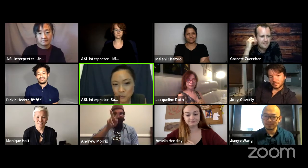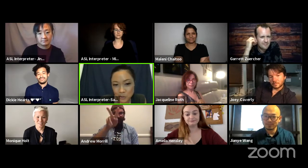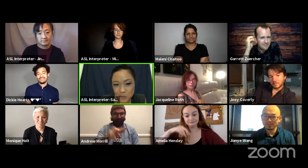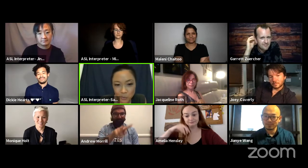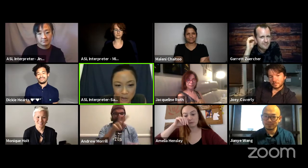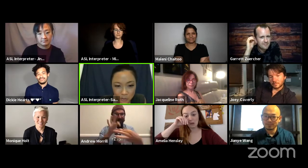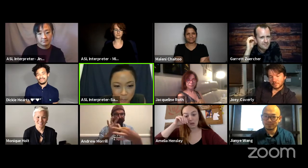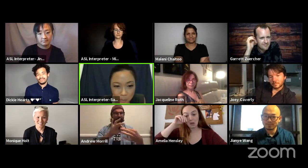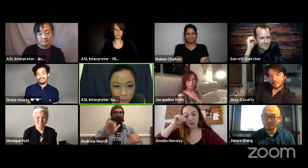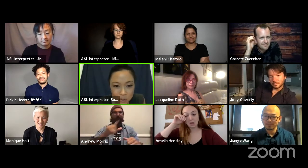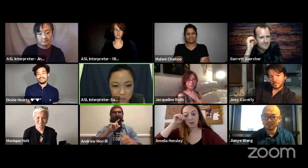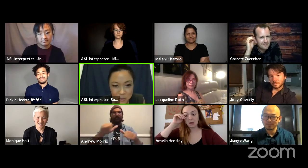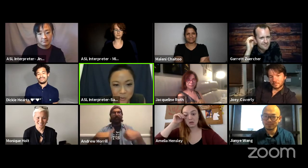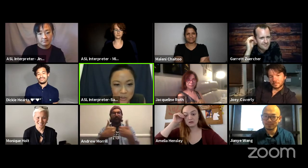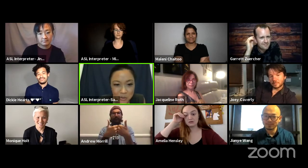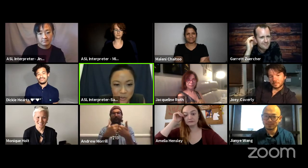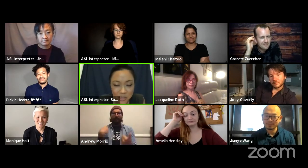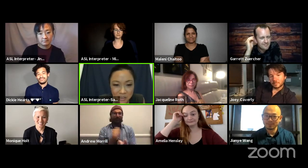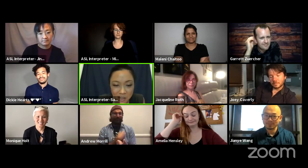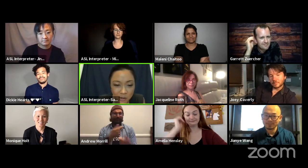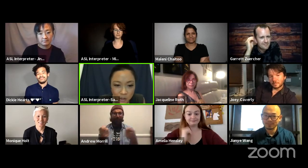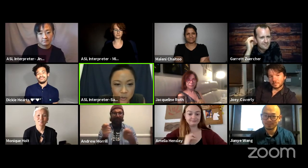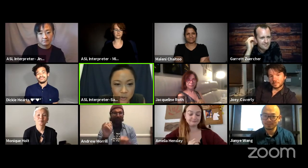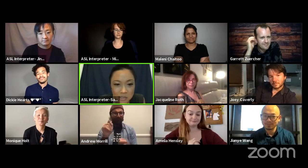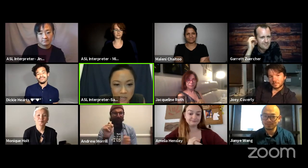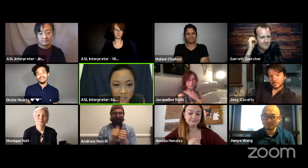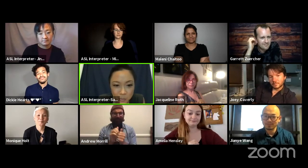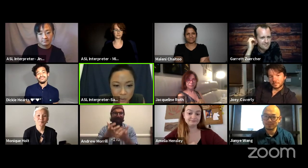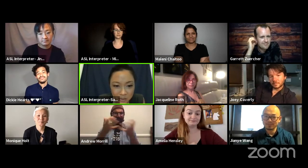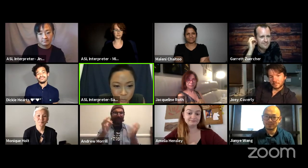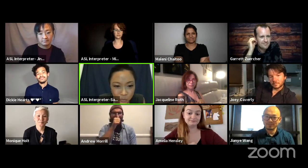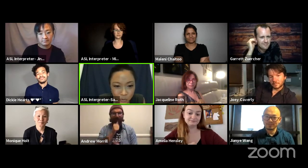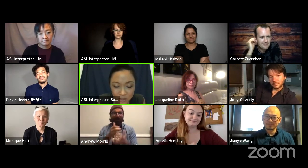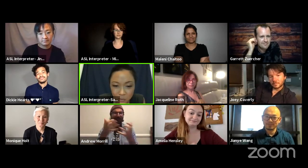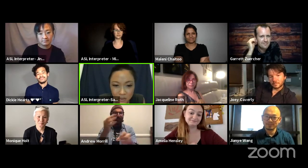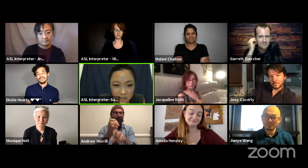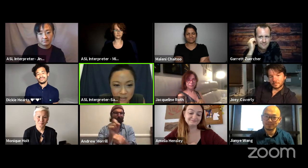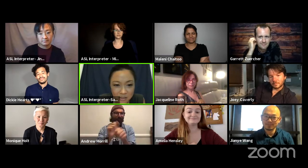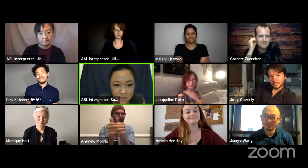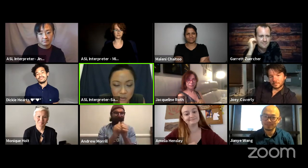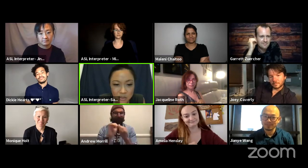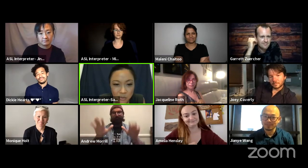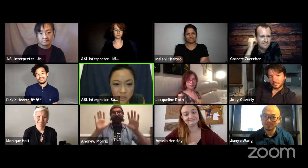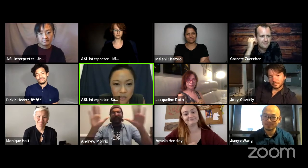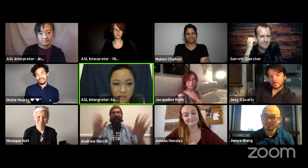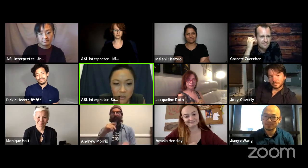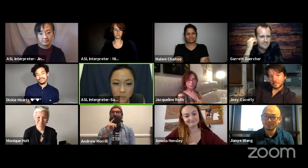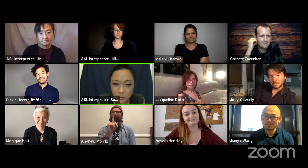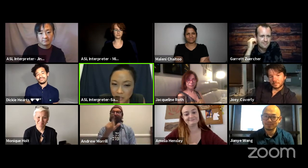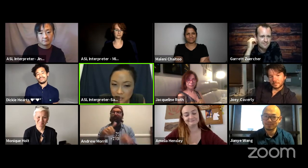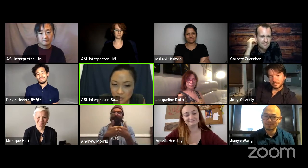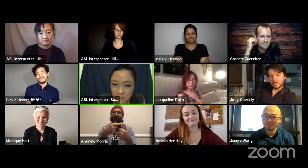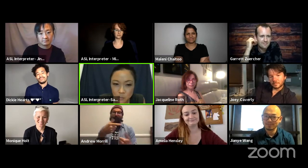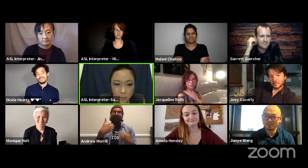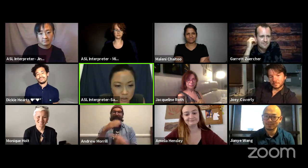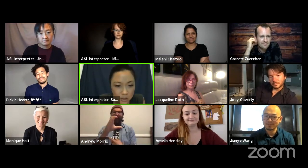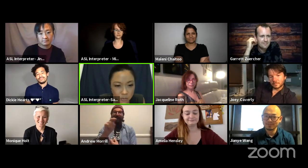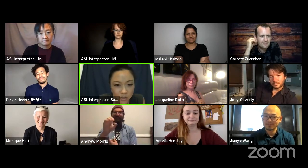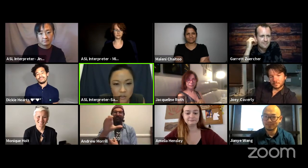us to bring out our emotions onto a screen, onto the stage, but working with a 2D screen, we really had to just be patient with each